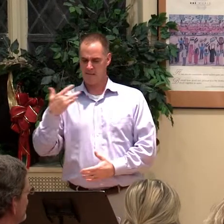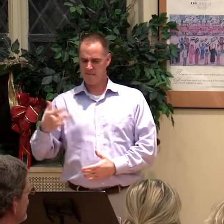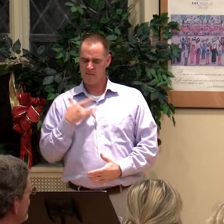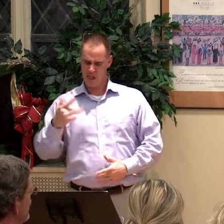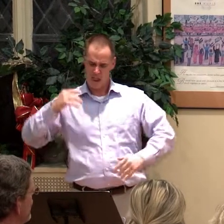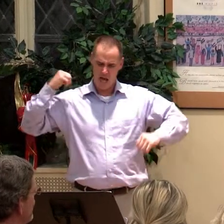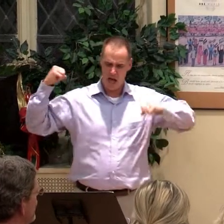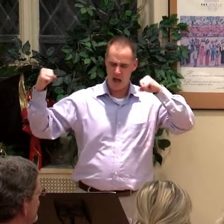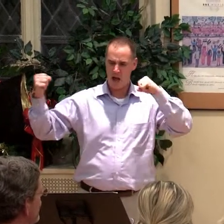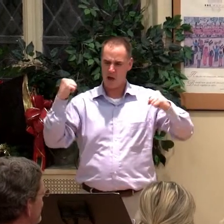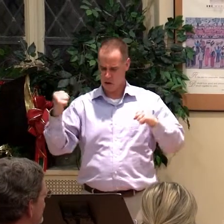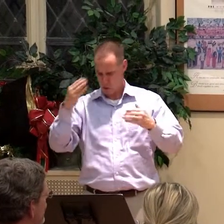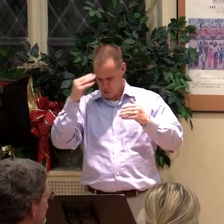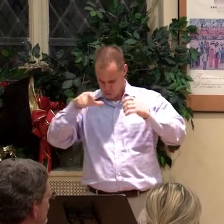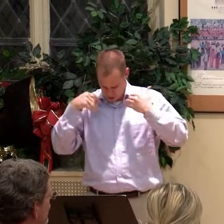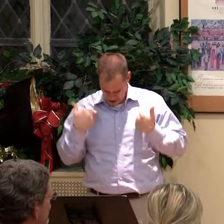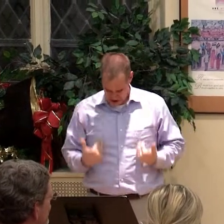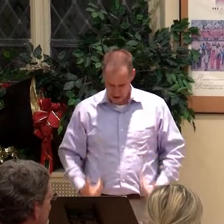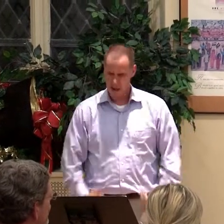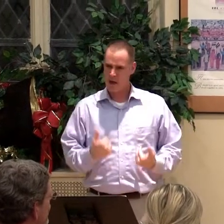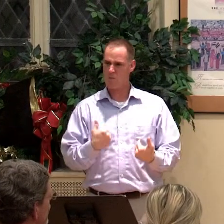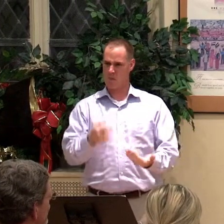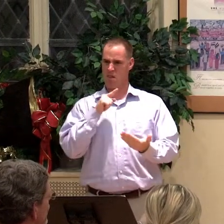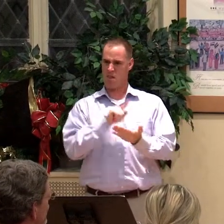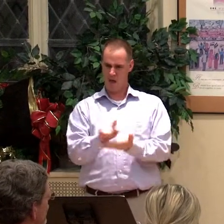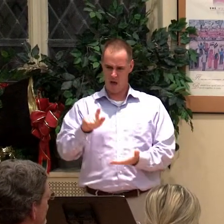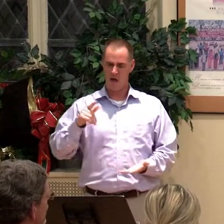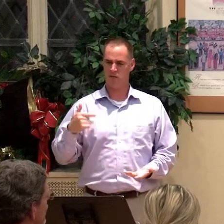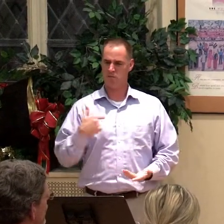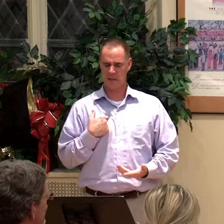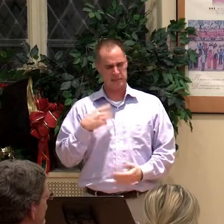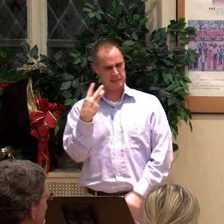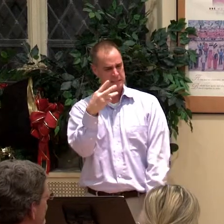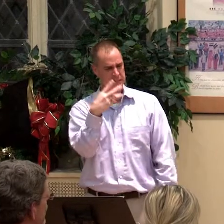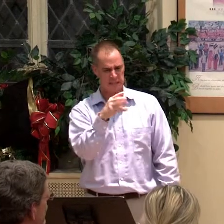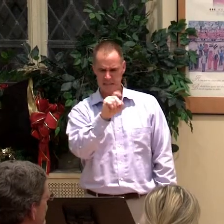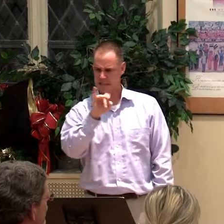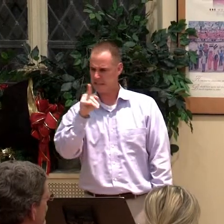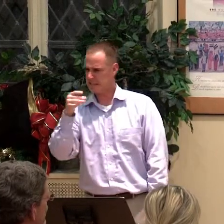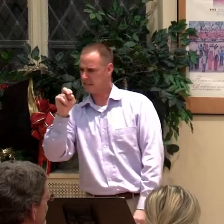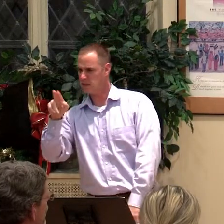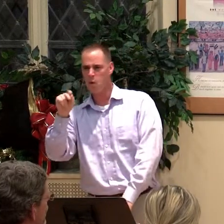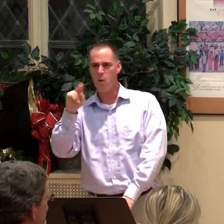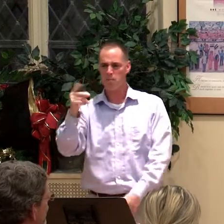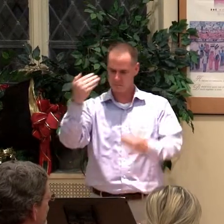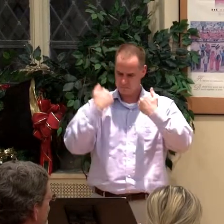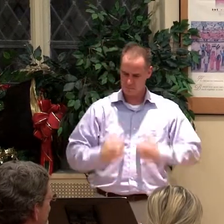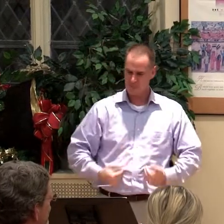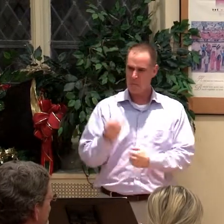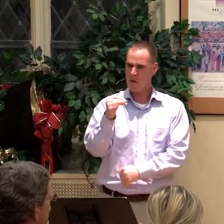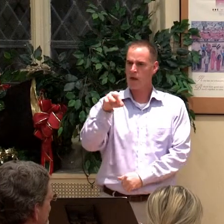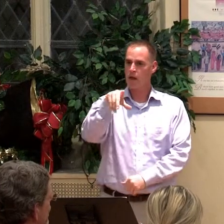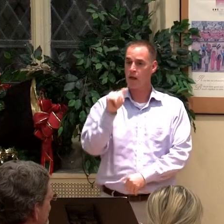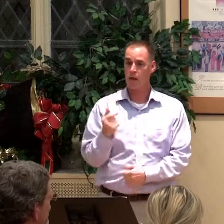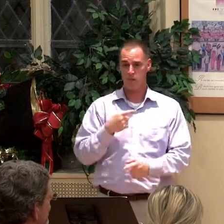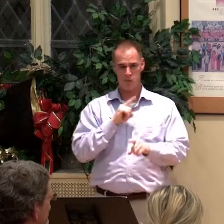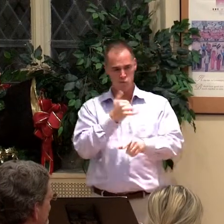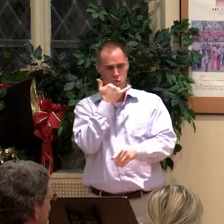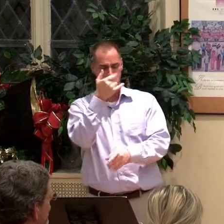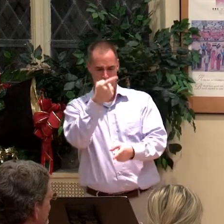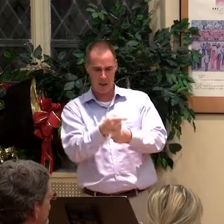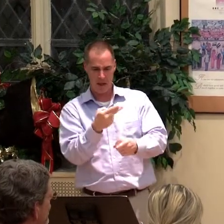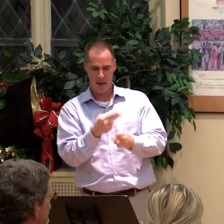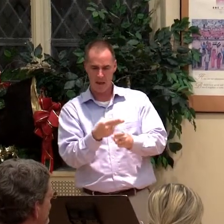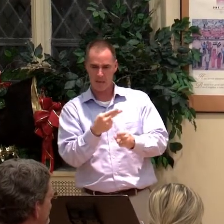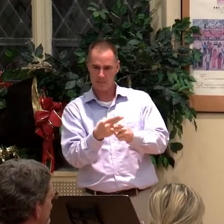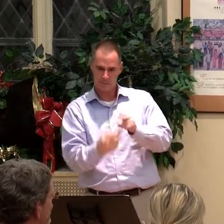I am. I was in love, and I am not 16, I am Michaela. A week later, of course, the incorrect name came smoldering out again